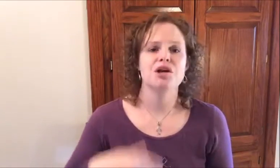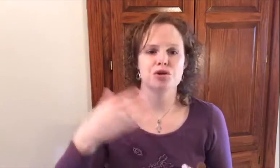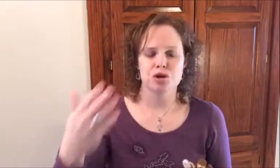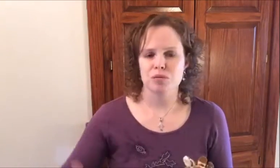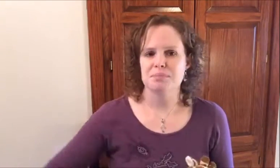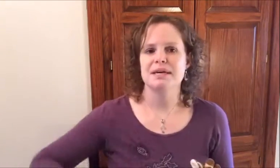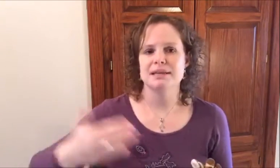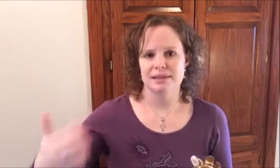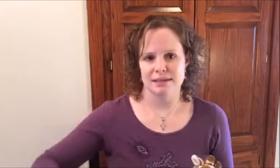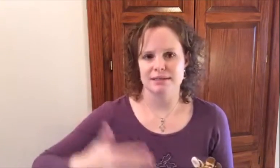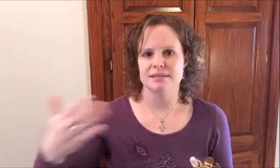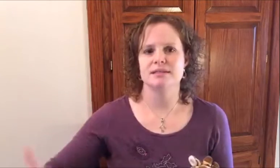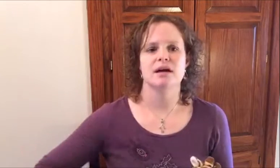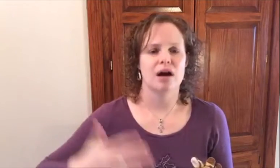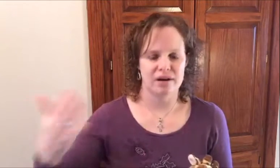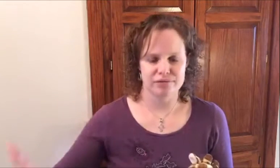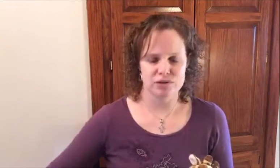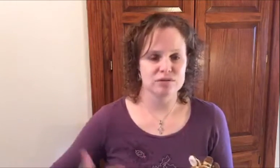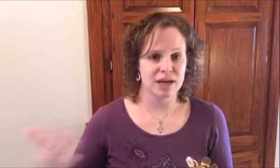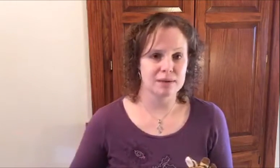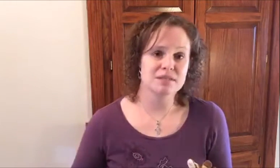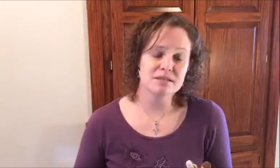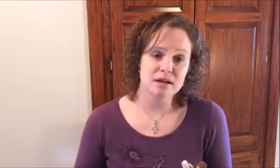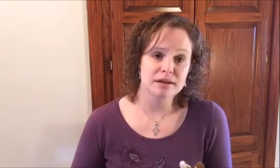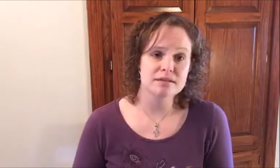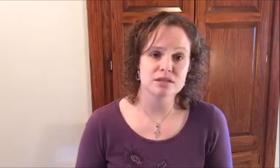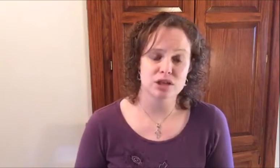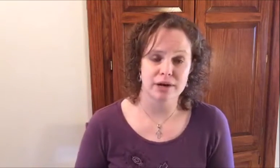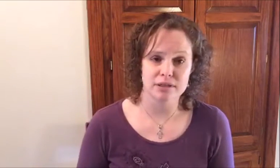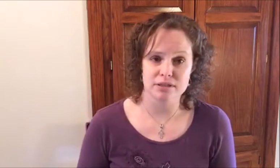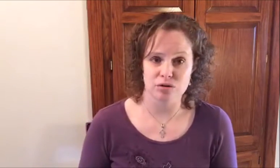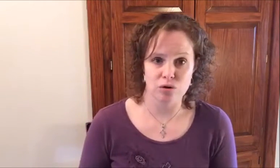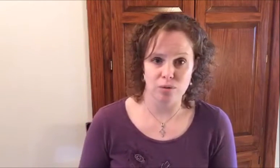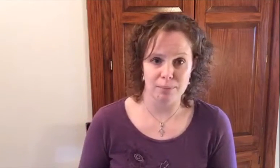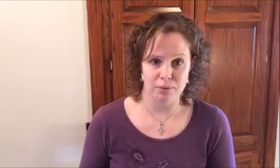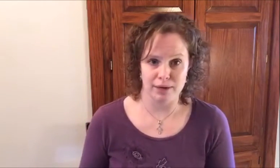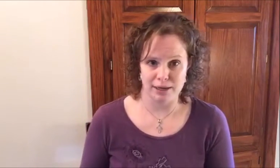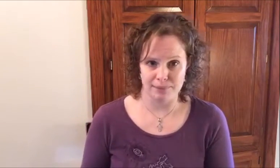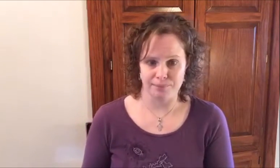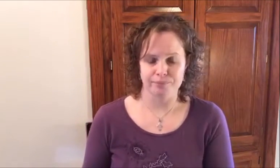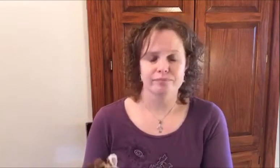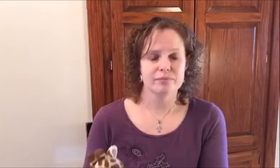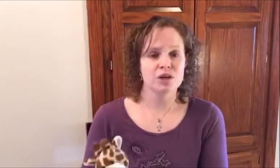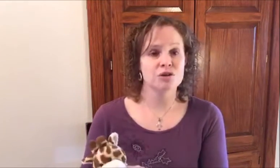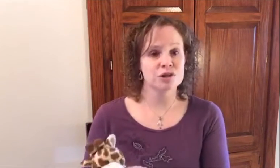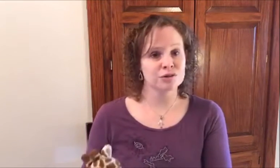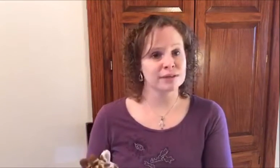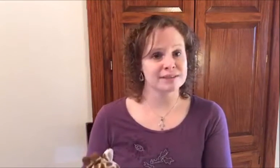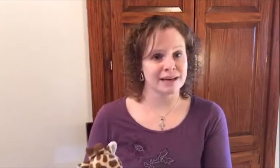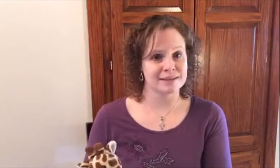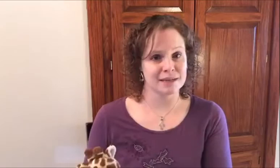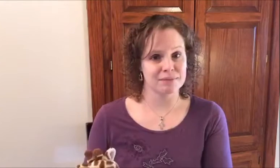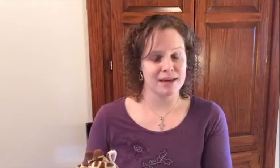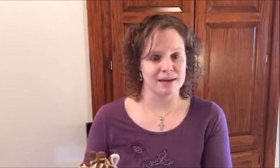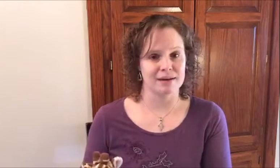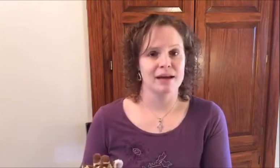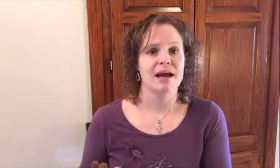You're going to repeat this a few times as long as the child is still cooperating. You're going to do the exact same thing.